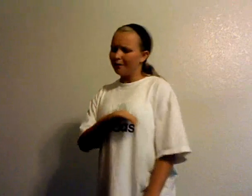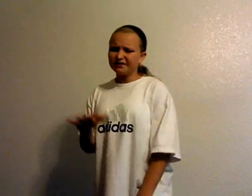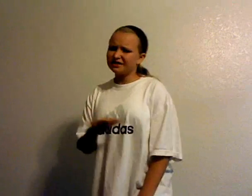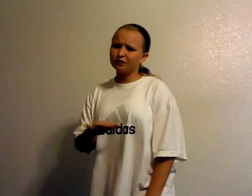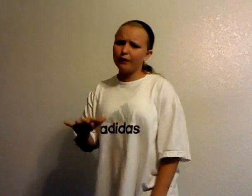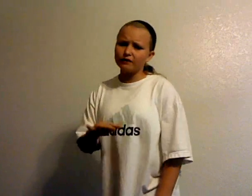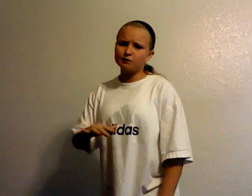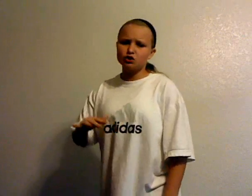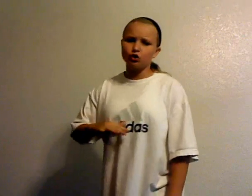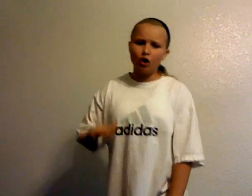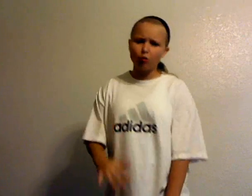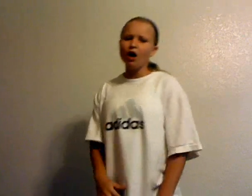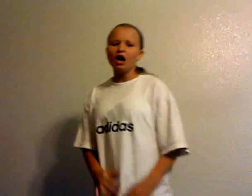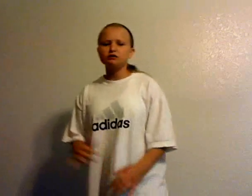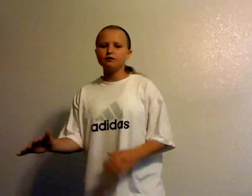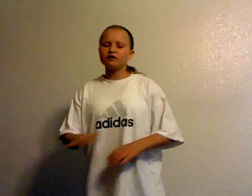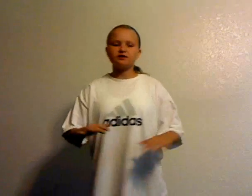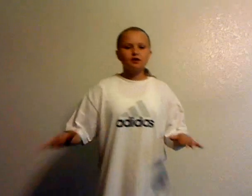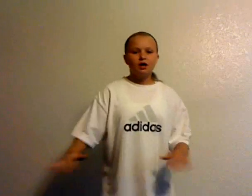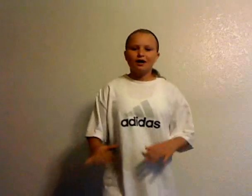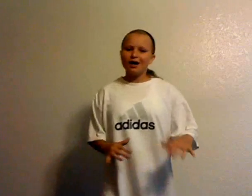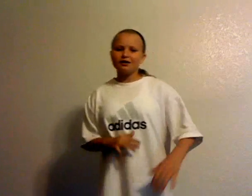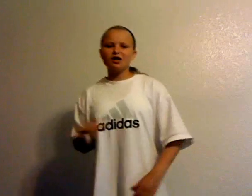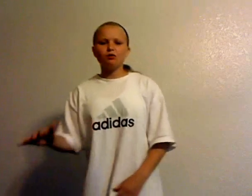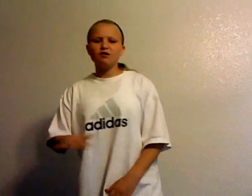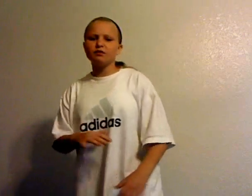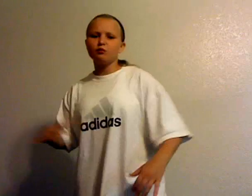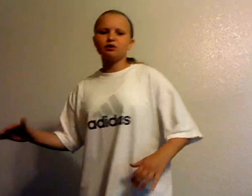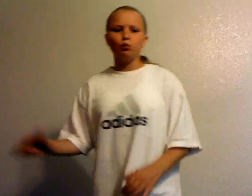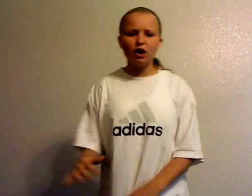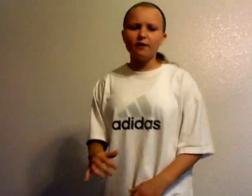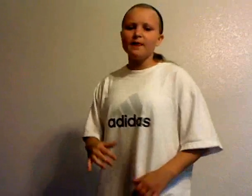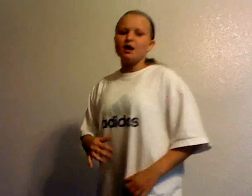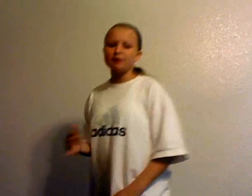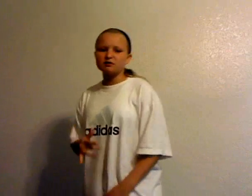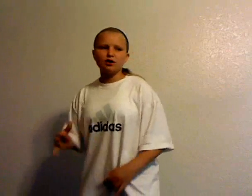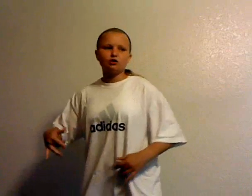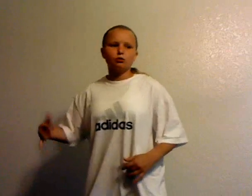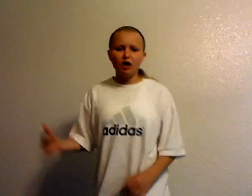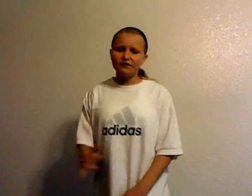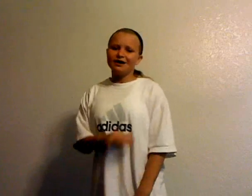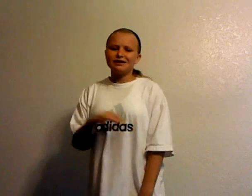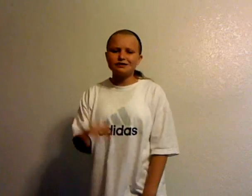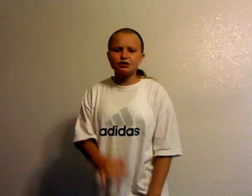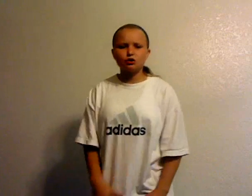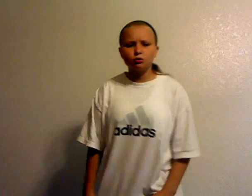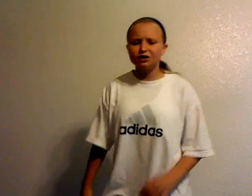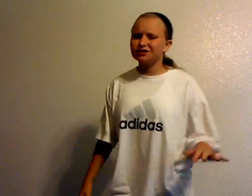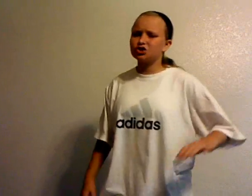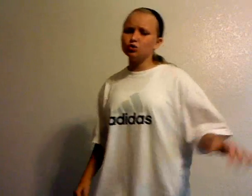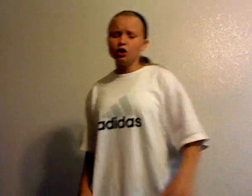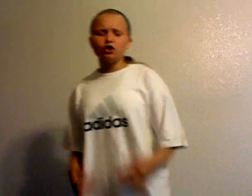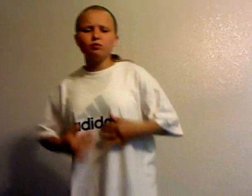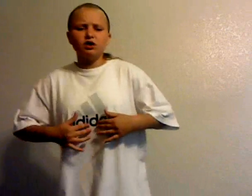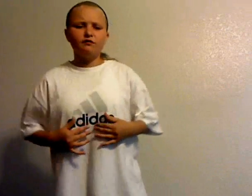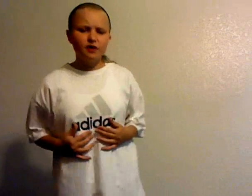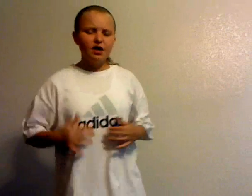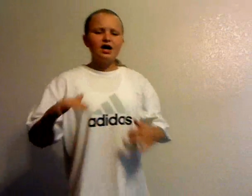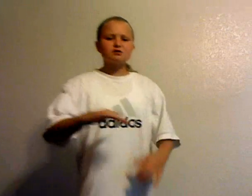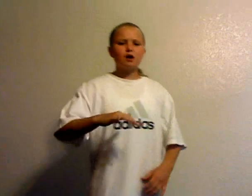But that's not the way I was supposed to go I love motherfuckers, God, he never left me no matter what He promised me eternal life, that's not a story, that's the truth You believe me, I